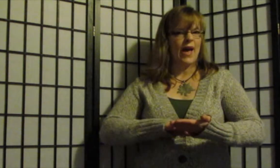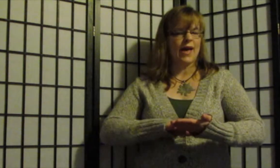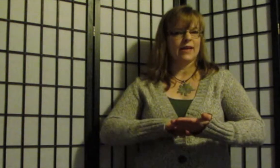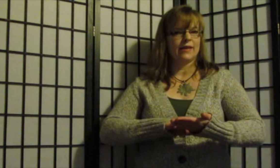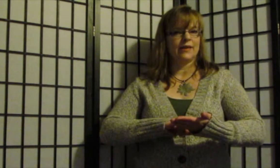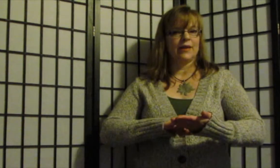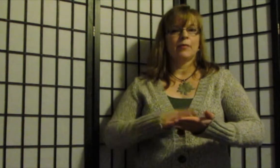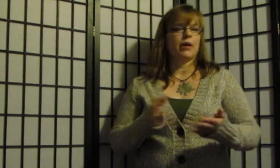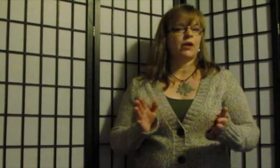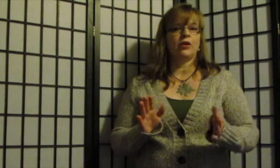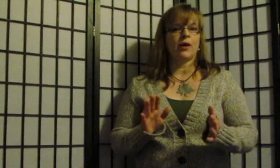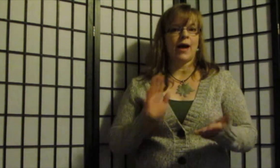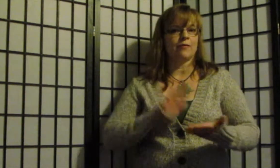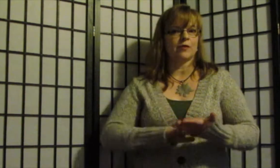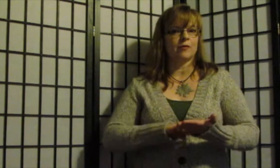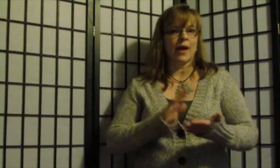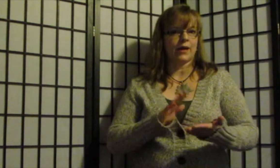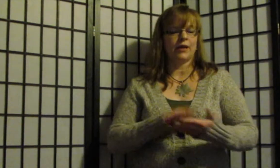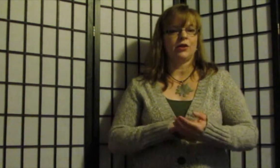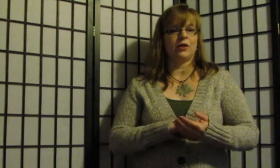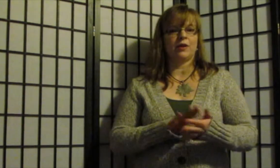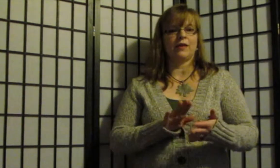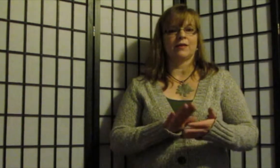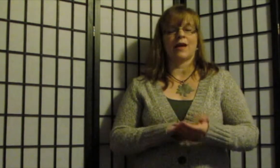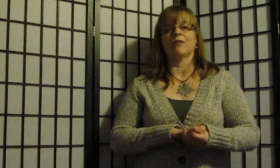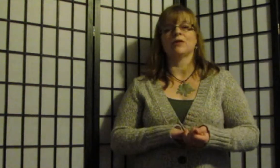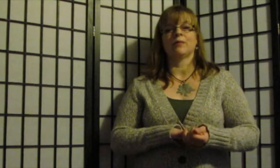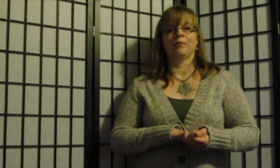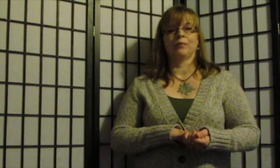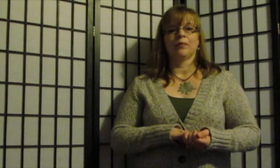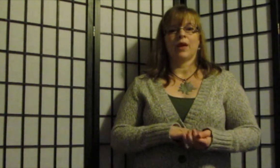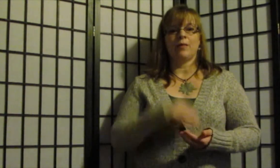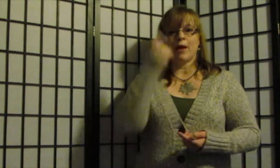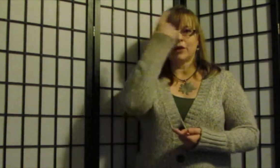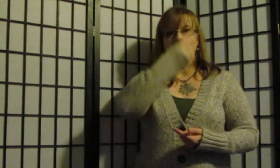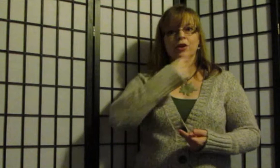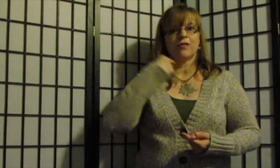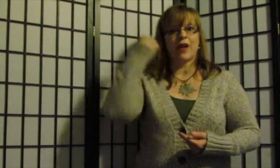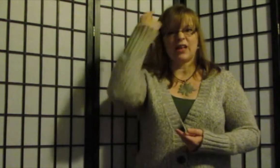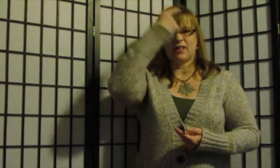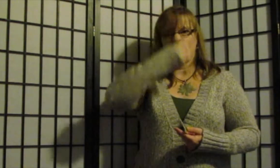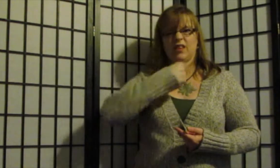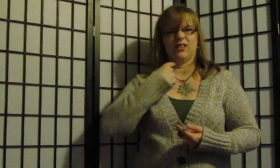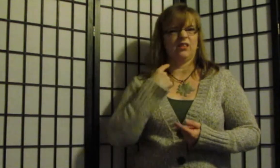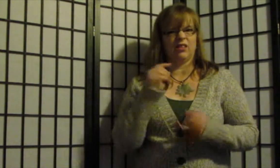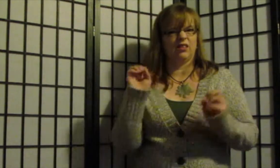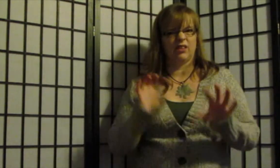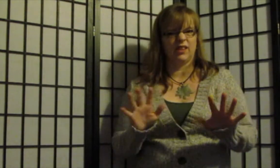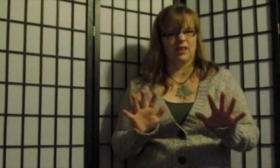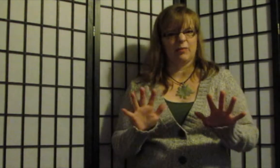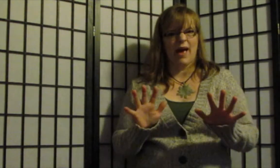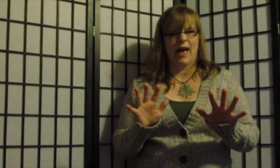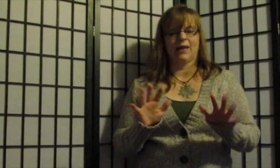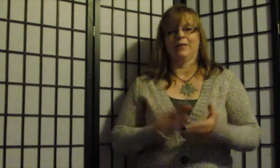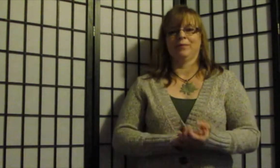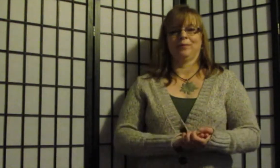Bad. But you don't have to smack it. You don't need the sound. And make sure your face says, "Ugh, this is bad."